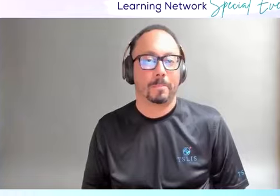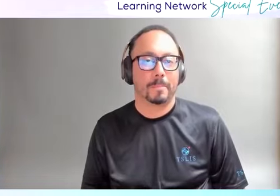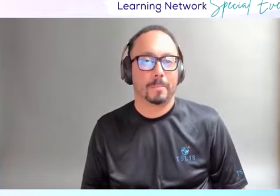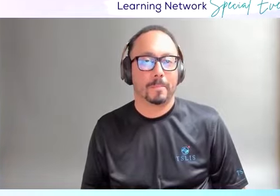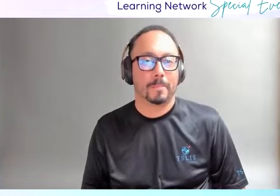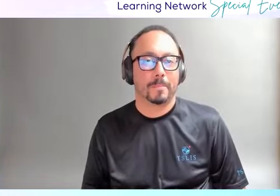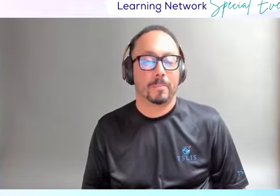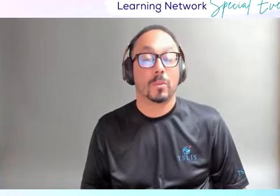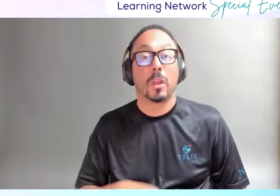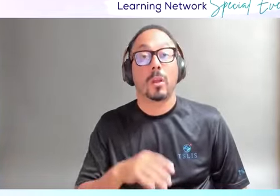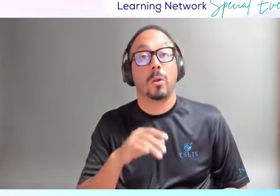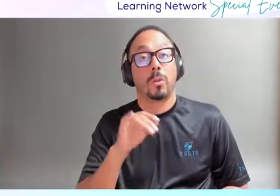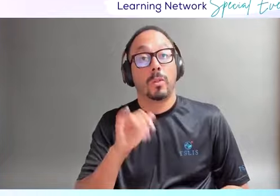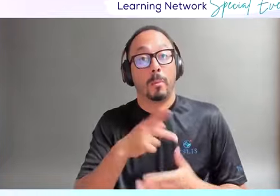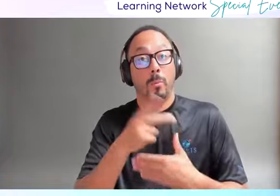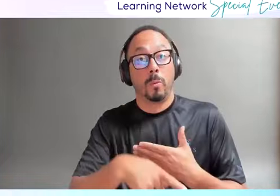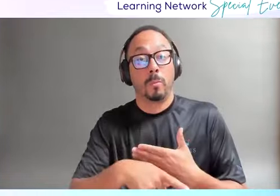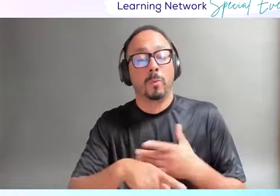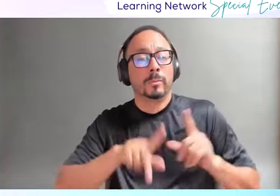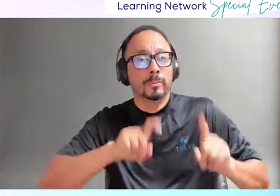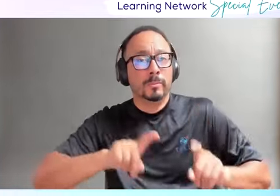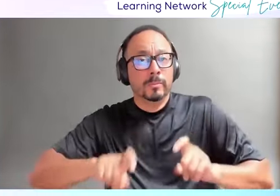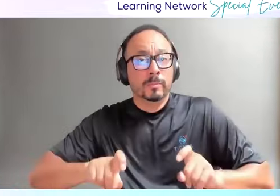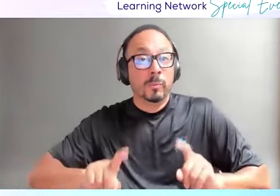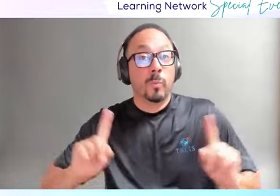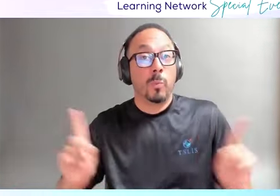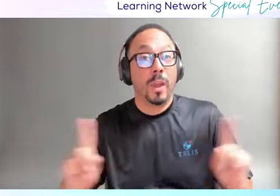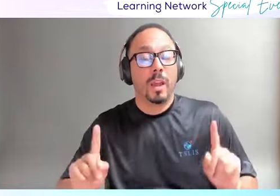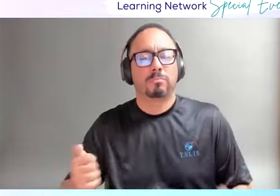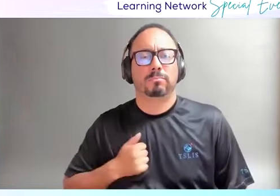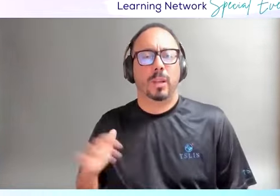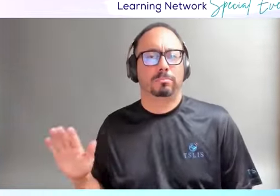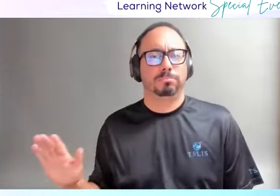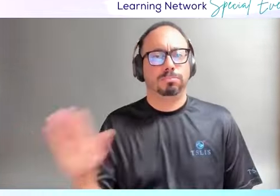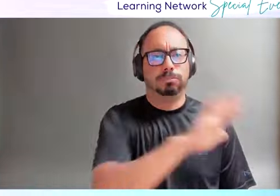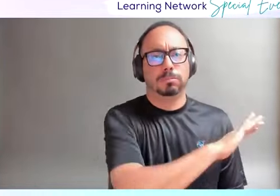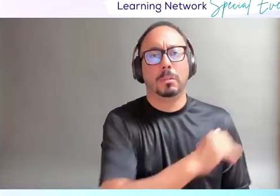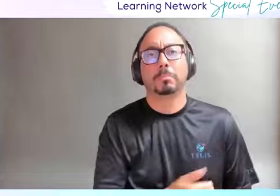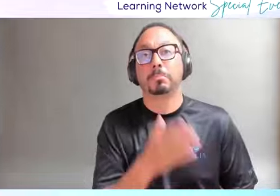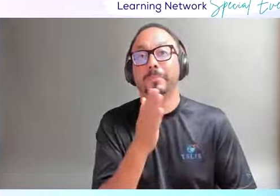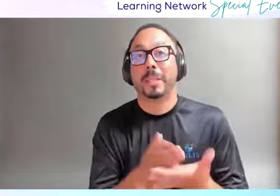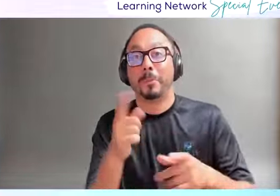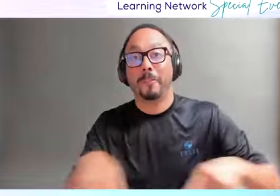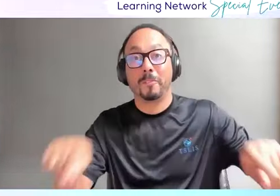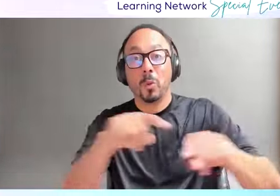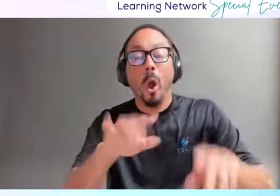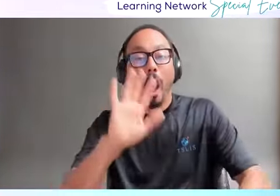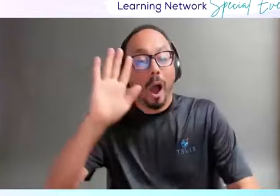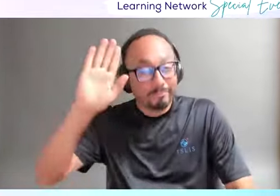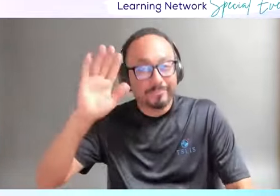of this in a variety of places across the country. Some of you may be online today, where we're trying to